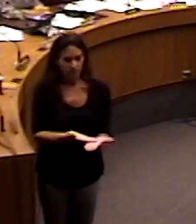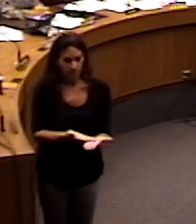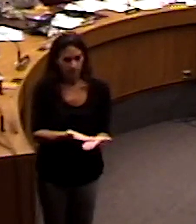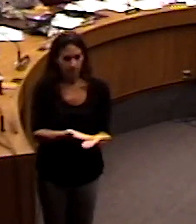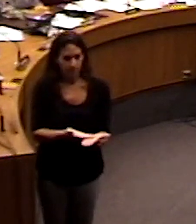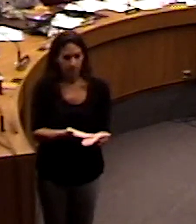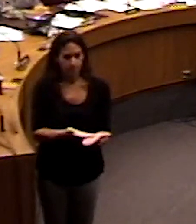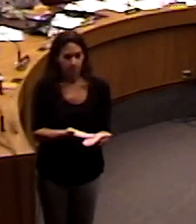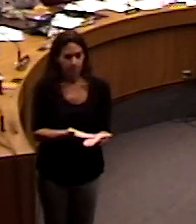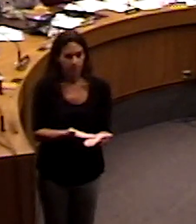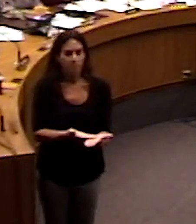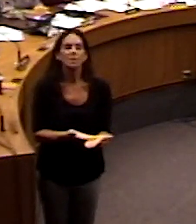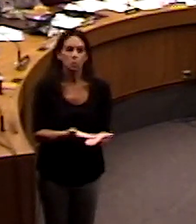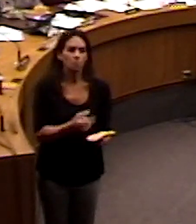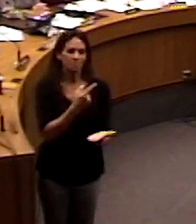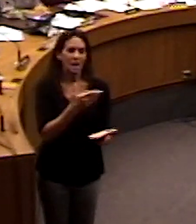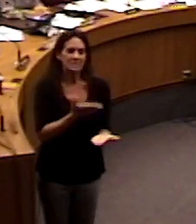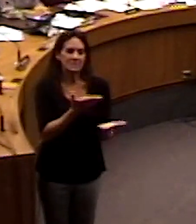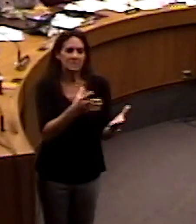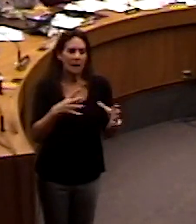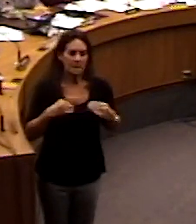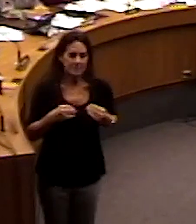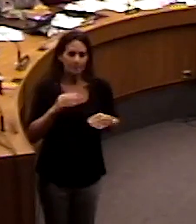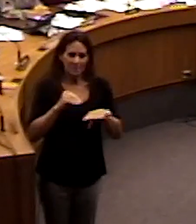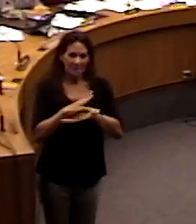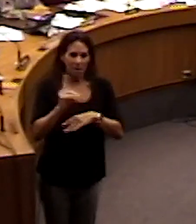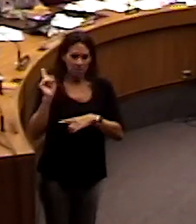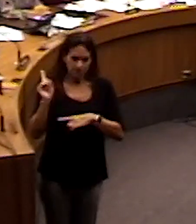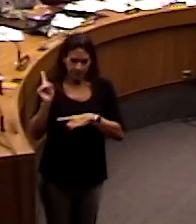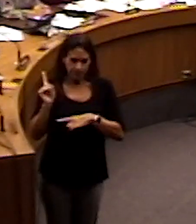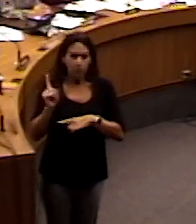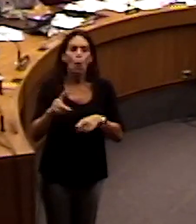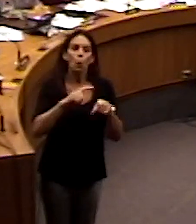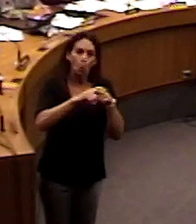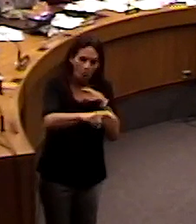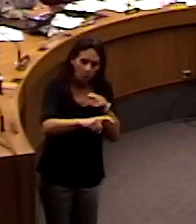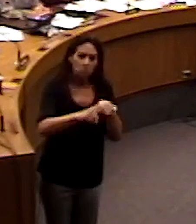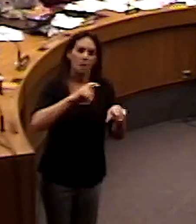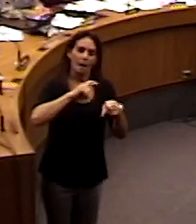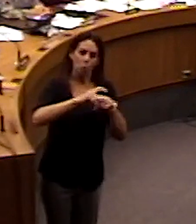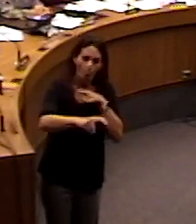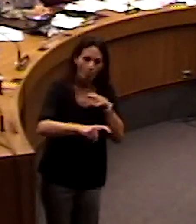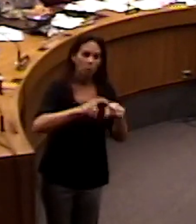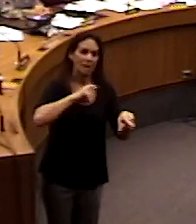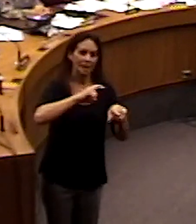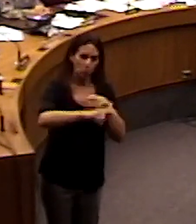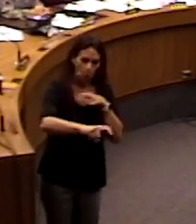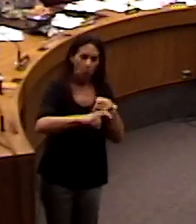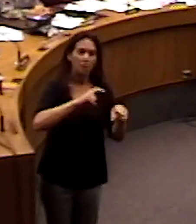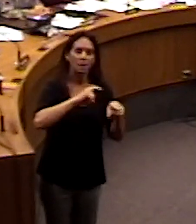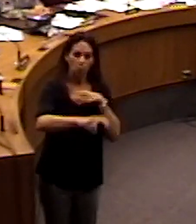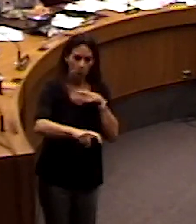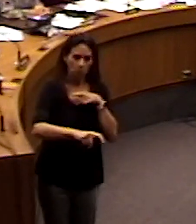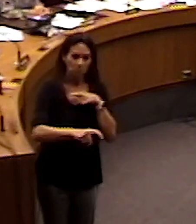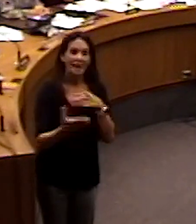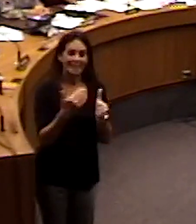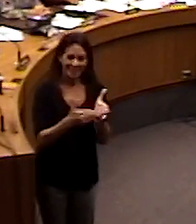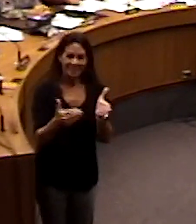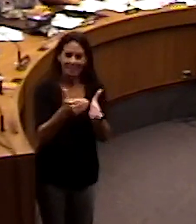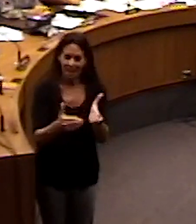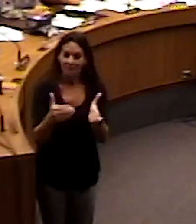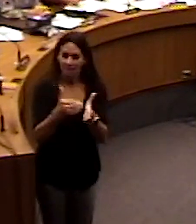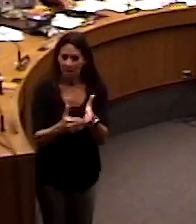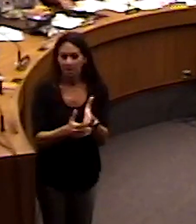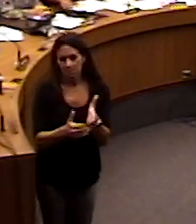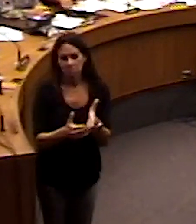down. Take the advice. Okay. Call there over and over and over again. All right. So I